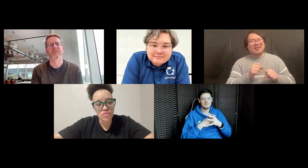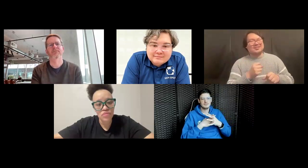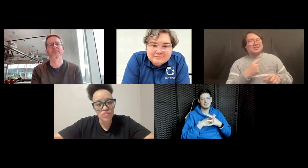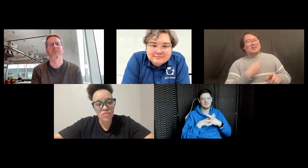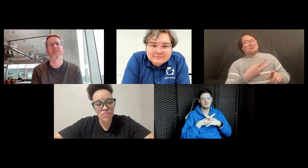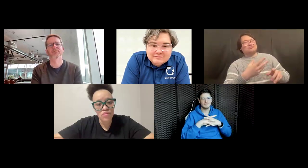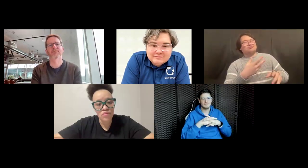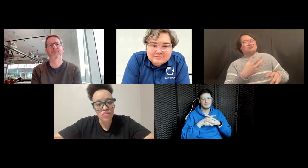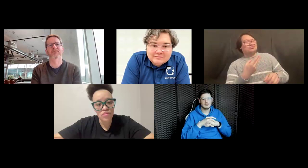is when people come to us